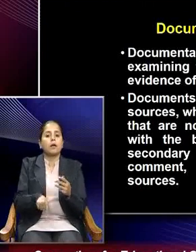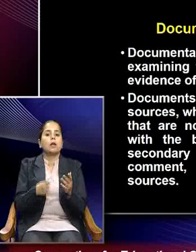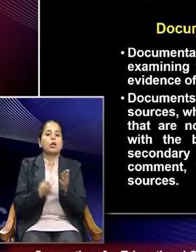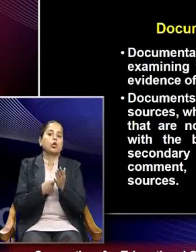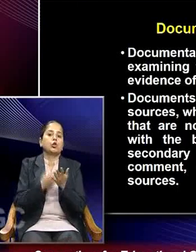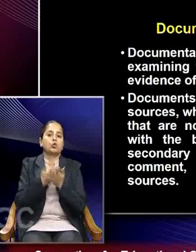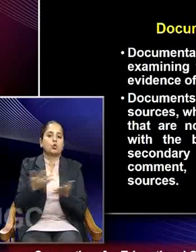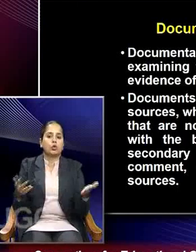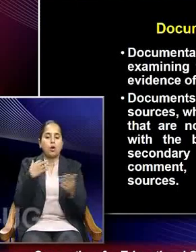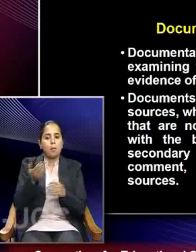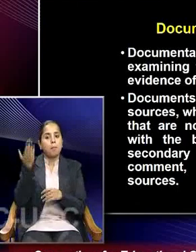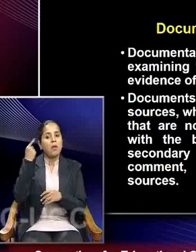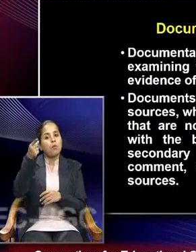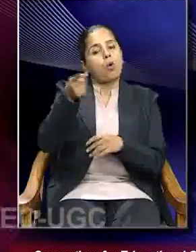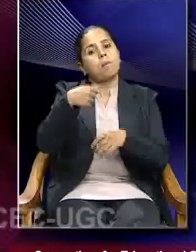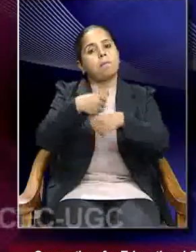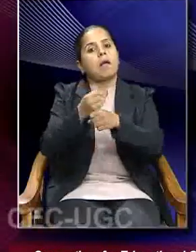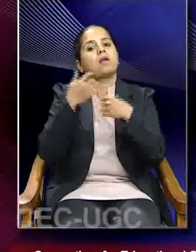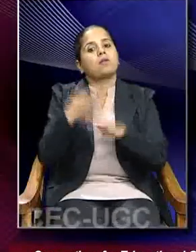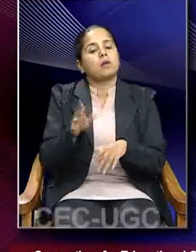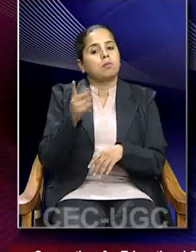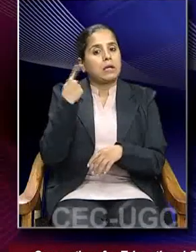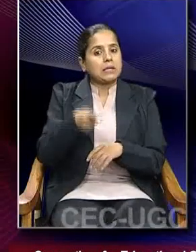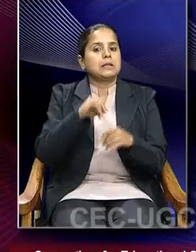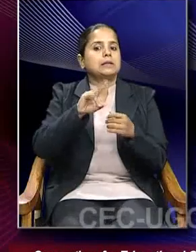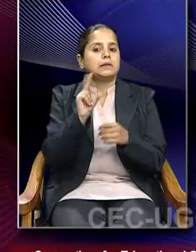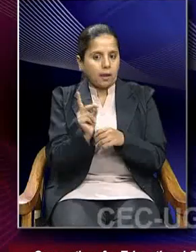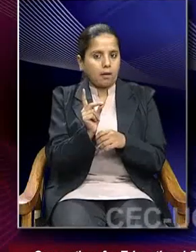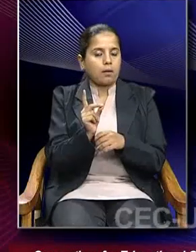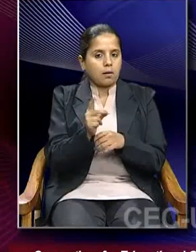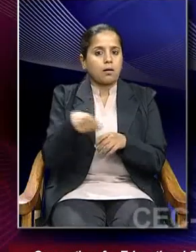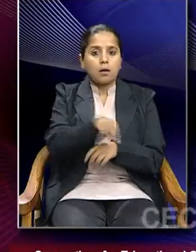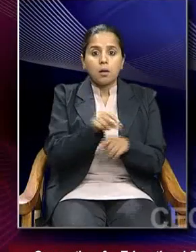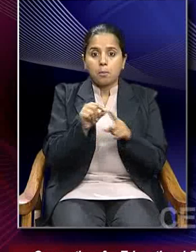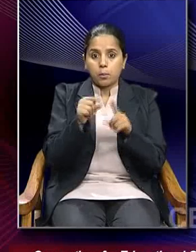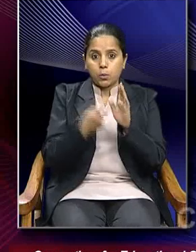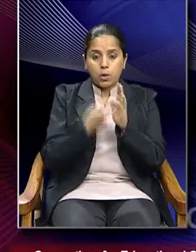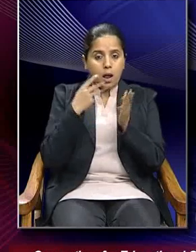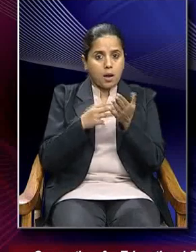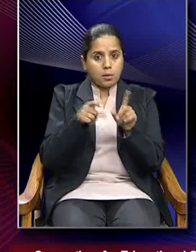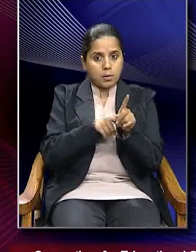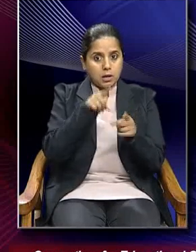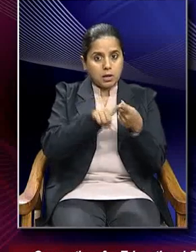or build upon primary source. Now, primary source of data are the data that the